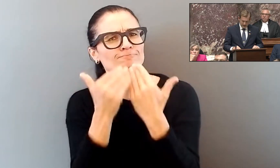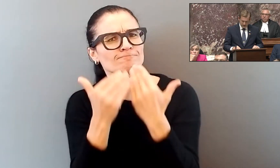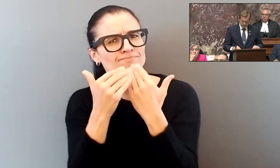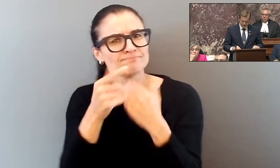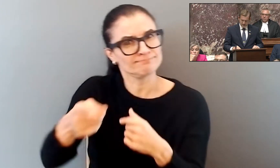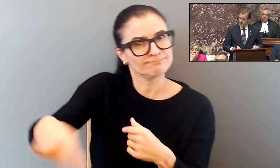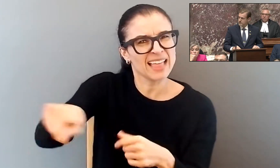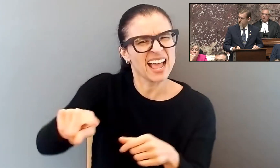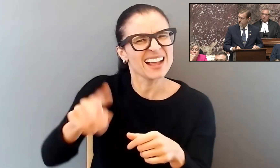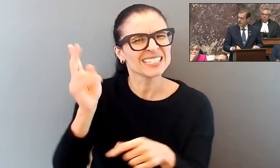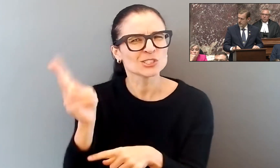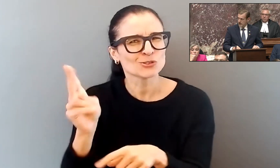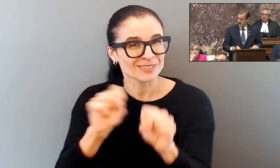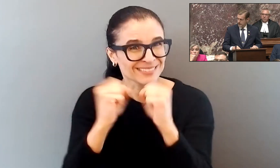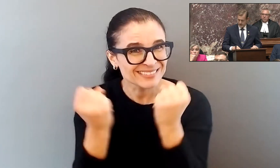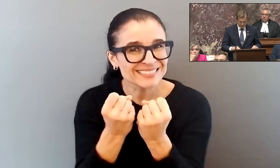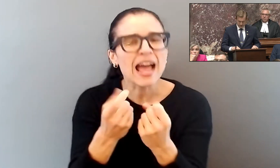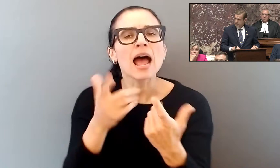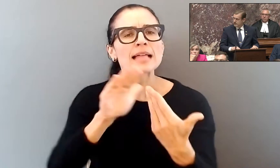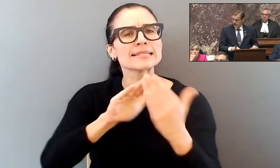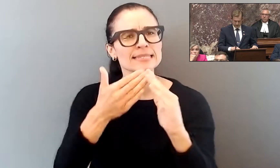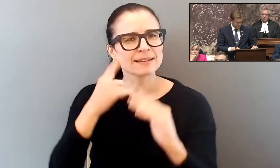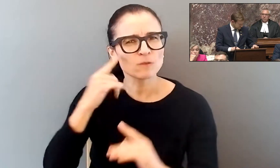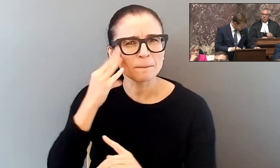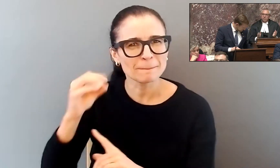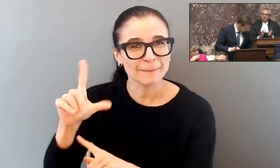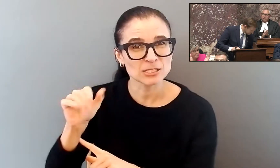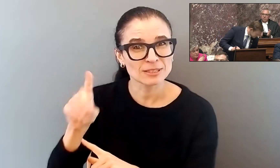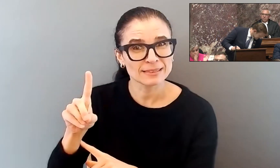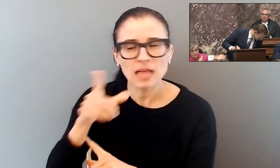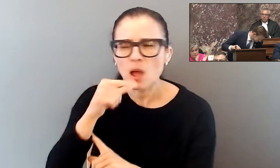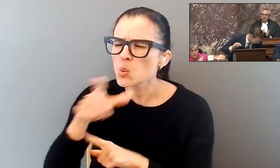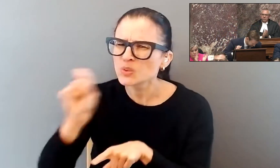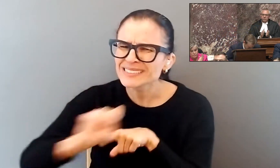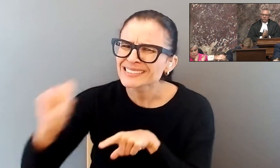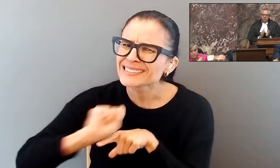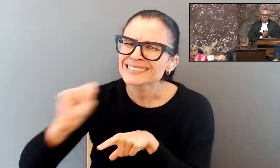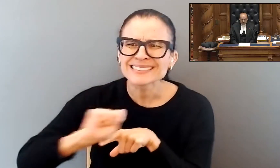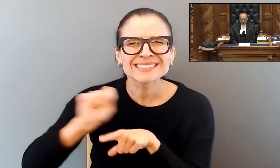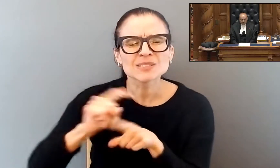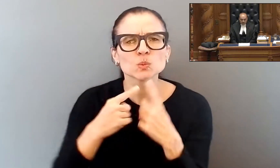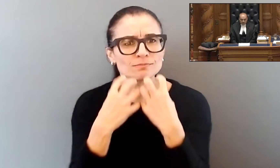worked tirelessly to preserve our proud heritage. Thank you.